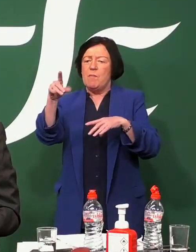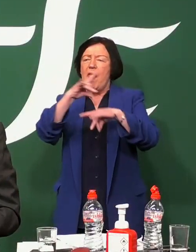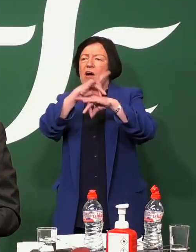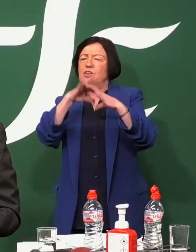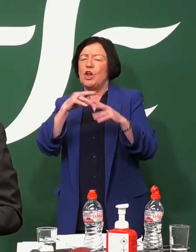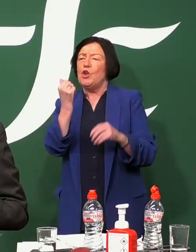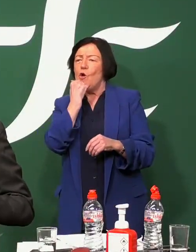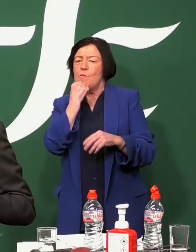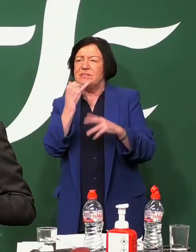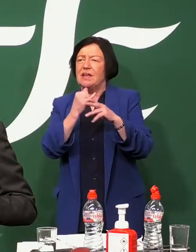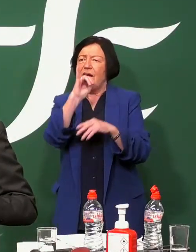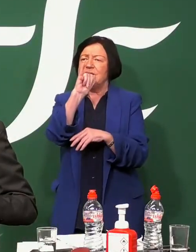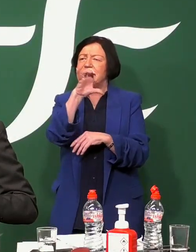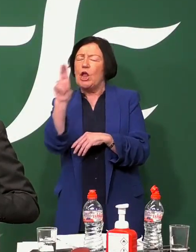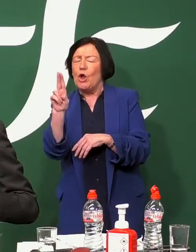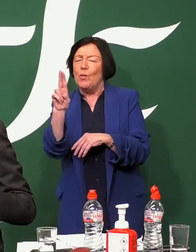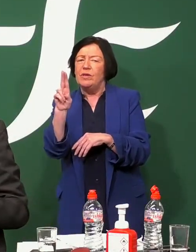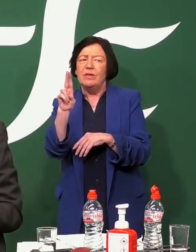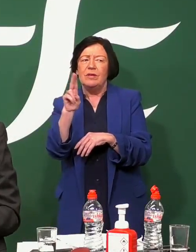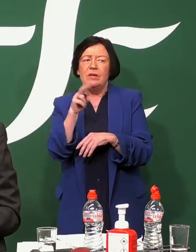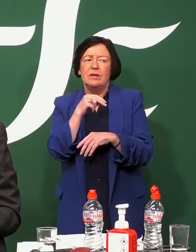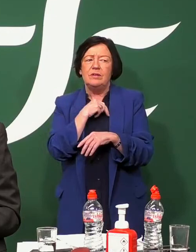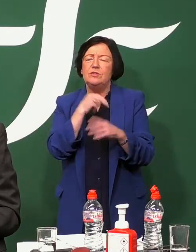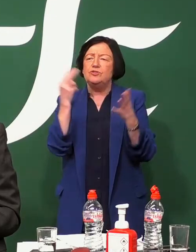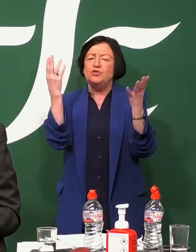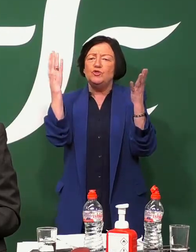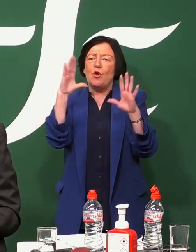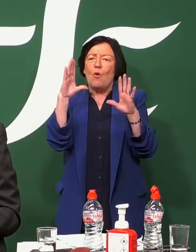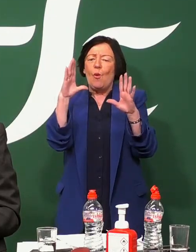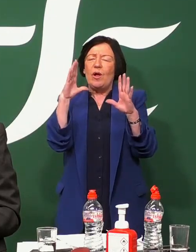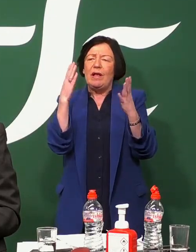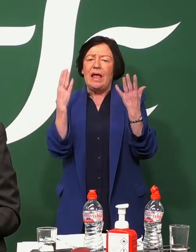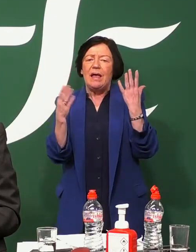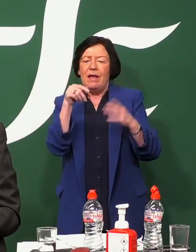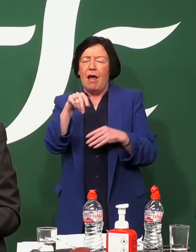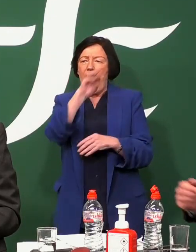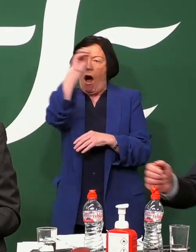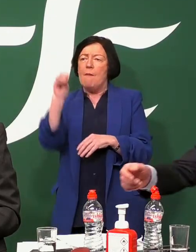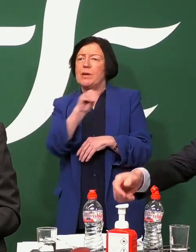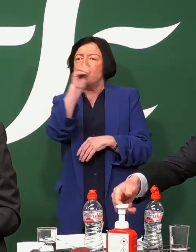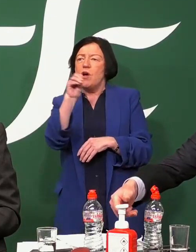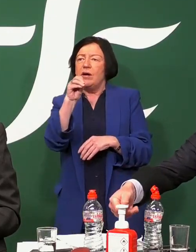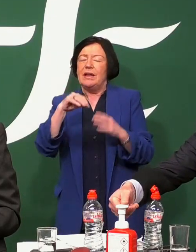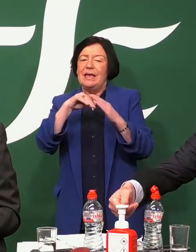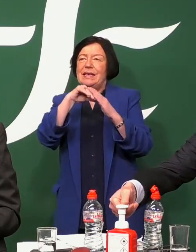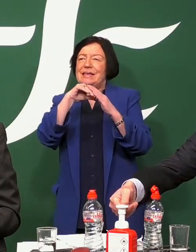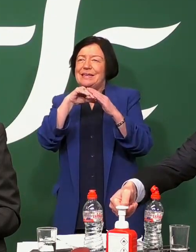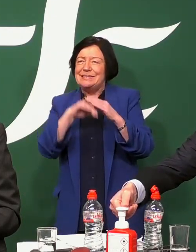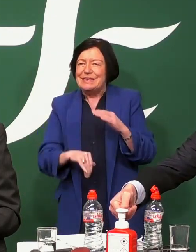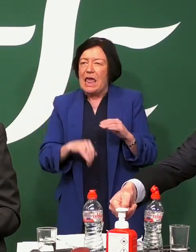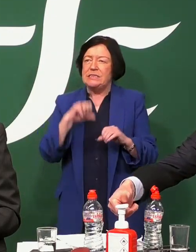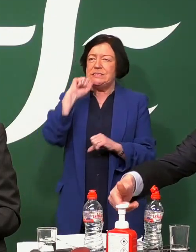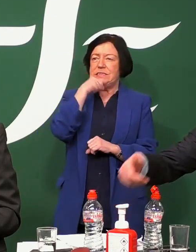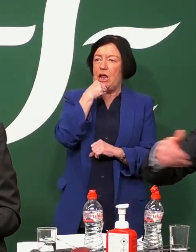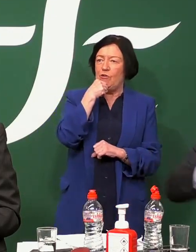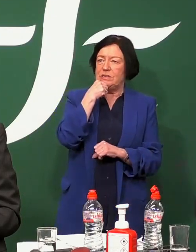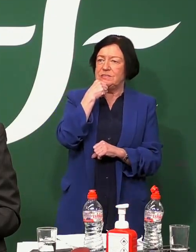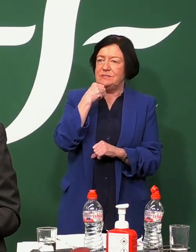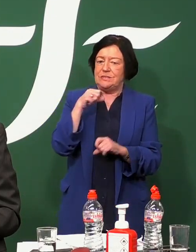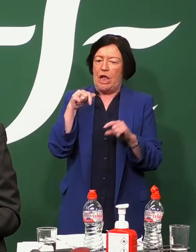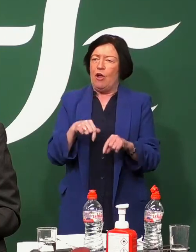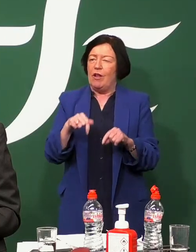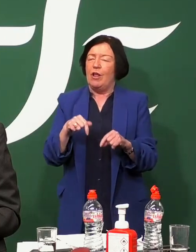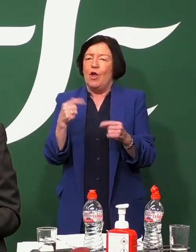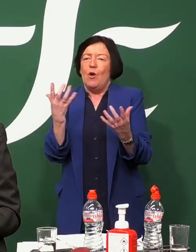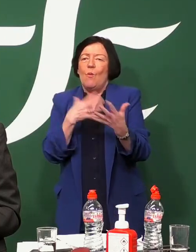ICU admissions, obviously, to show the degree to which Omicron is less fatal here?